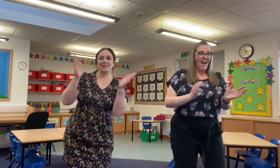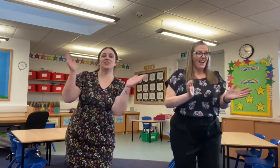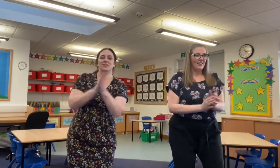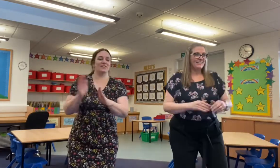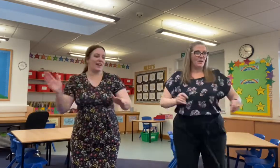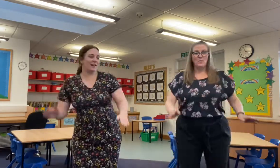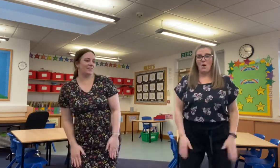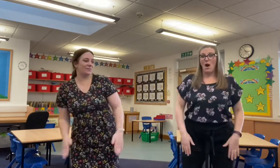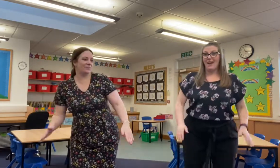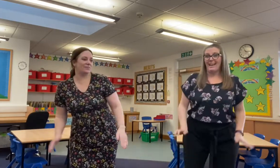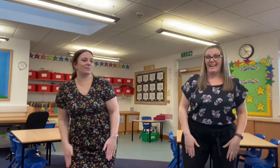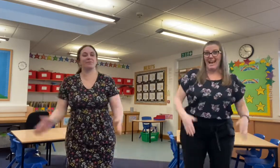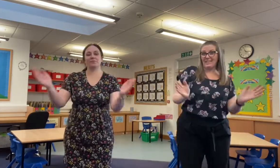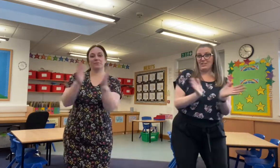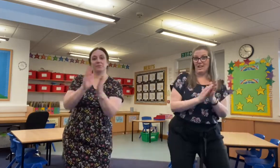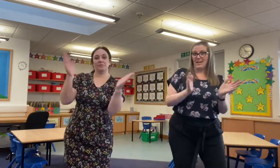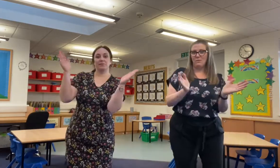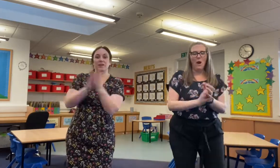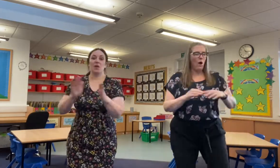hands. That's nice. Waddleyatcha.